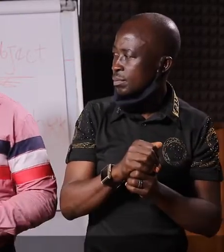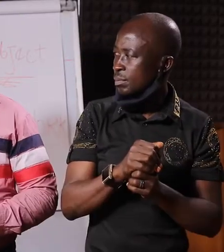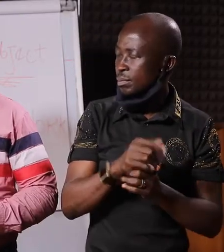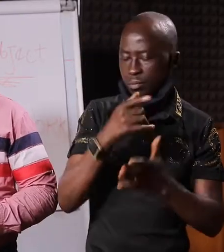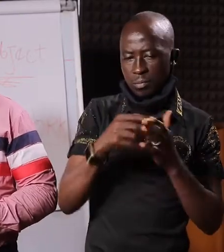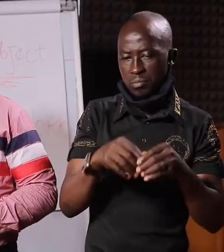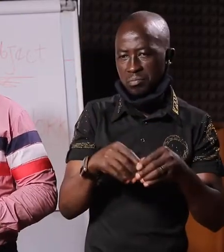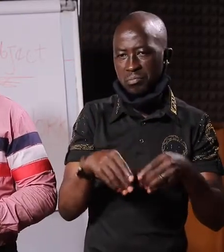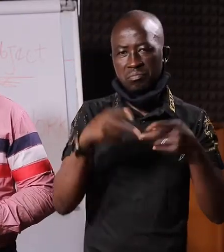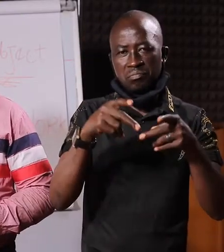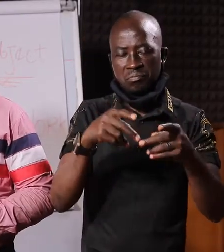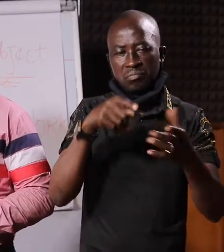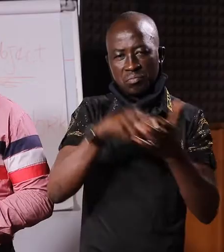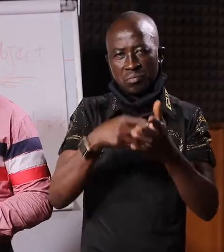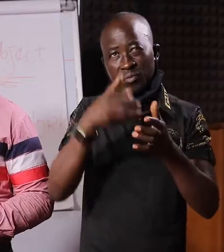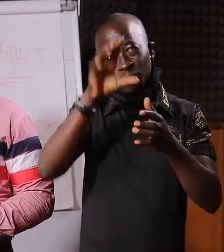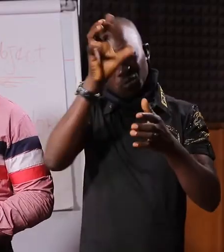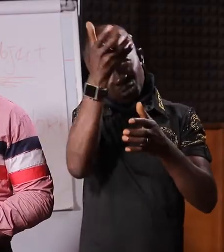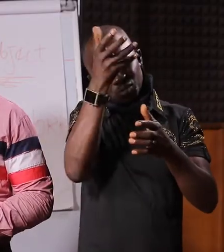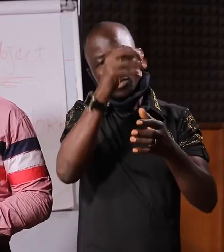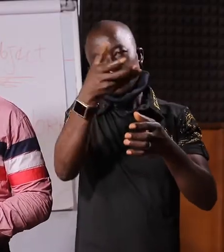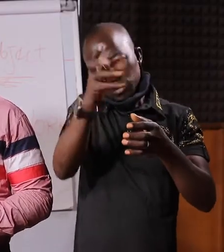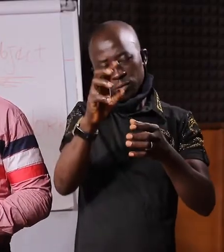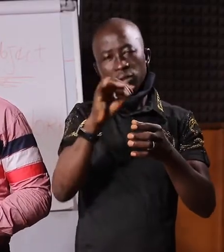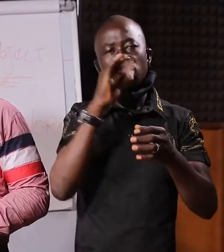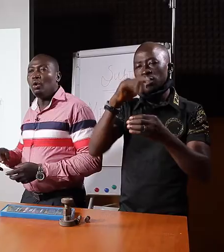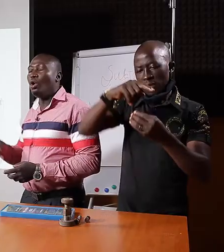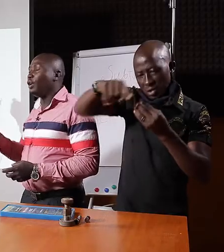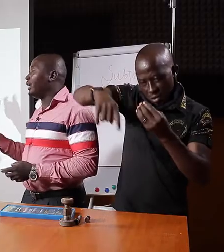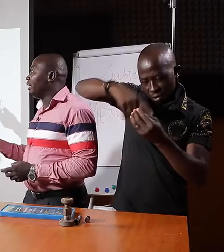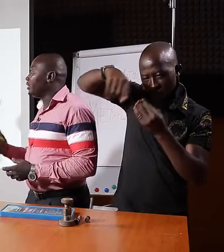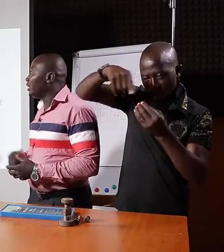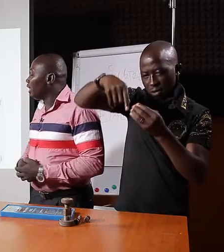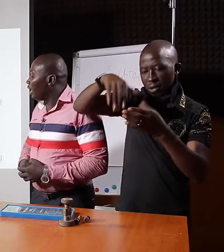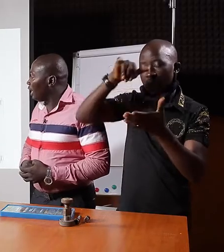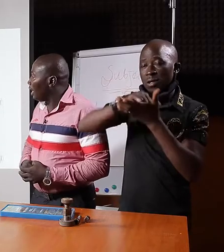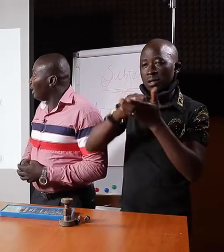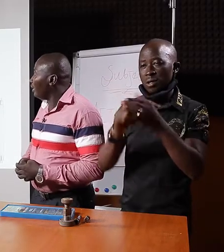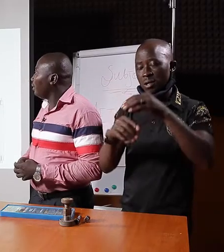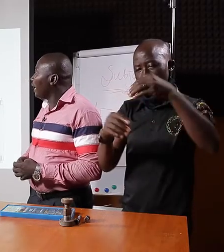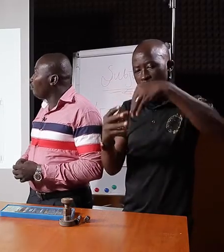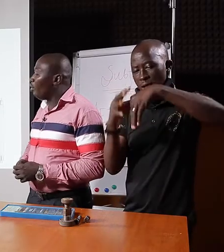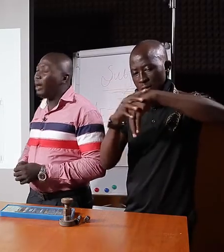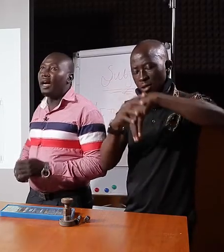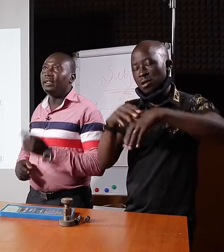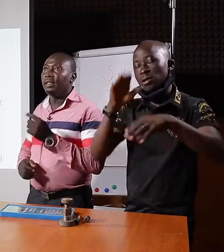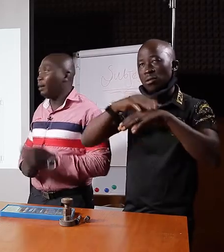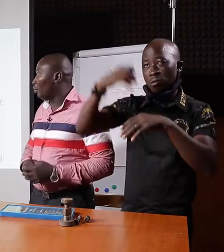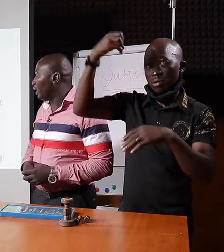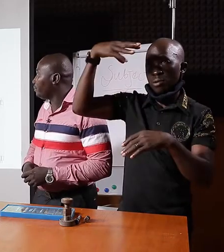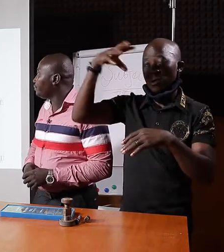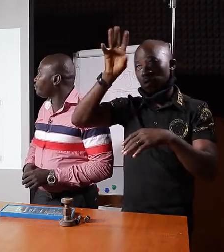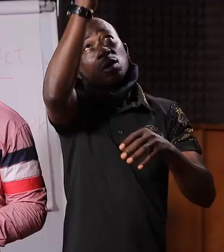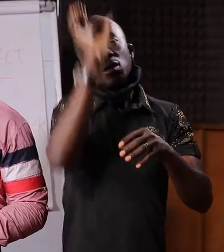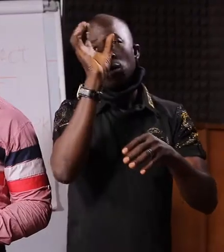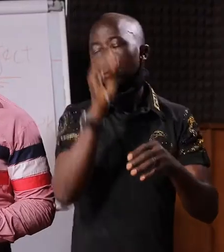what permits this losing and tying is the screw that is in or on the light bulb and the lamp